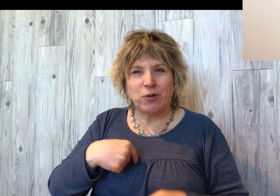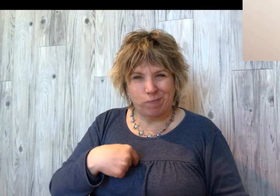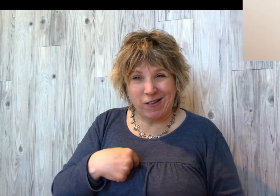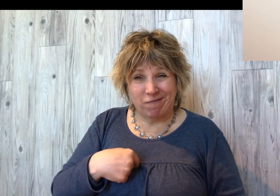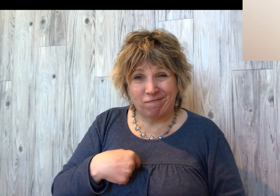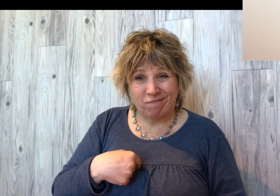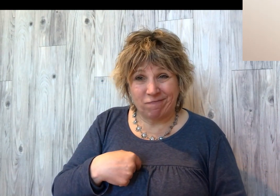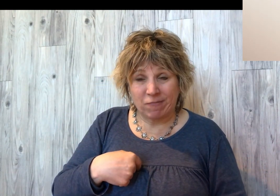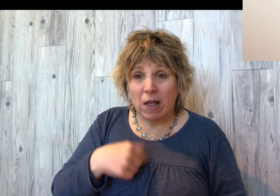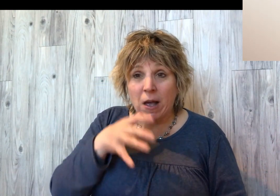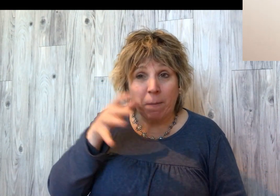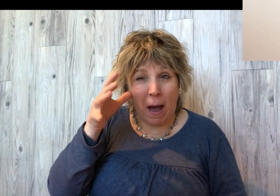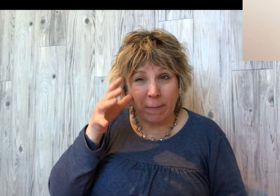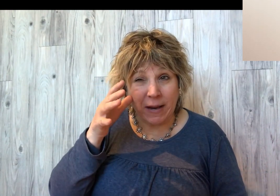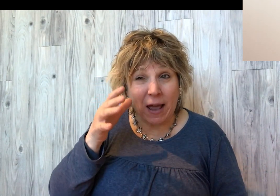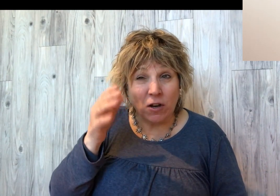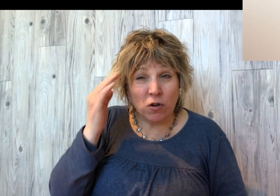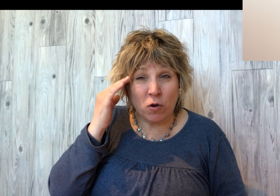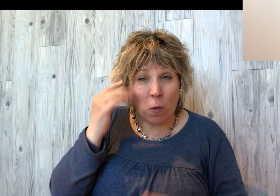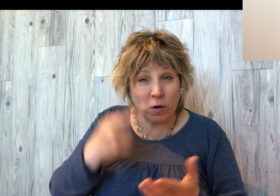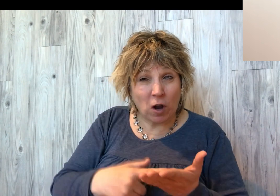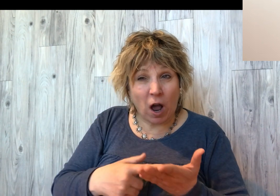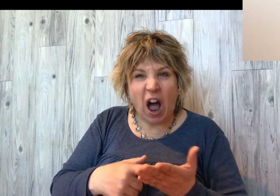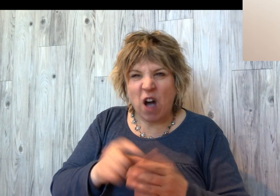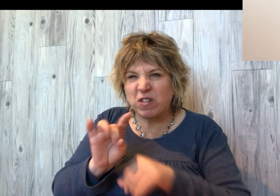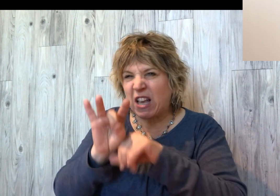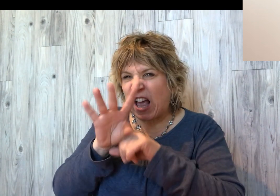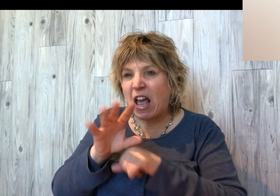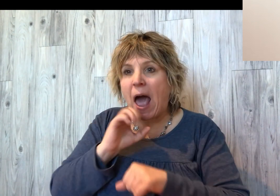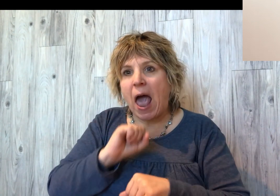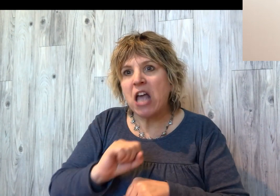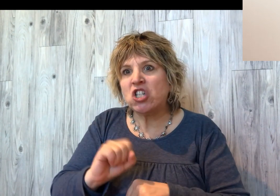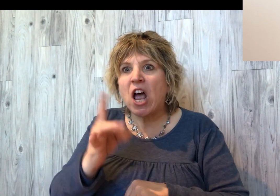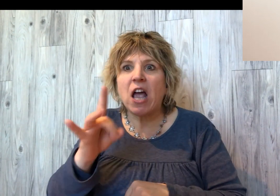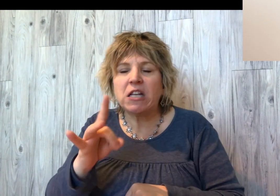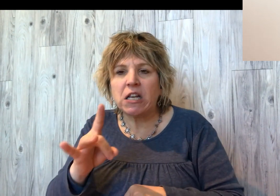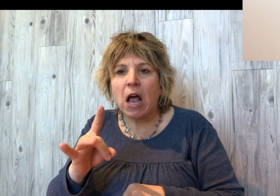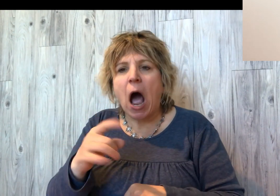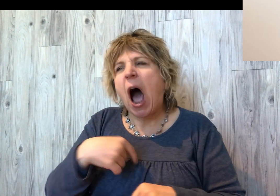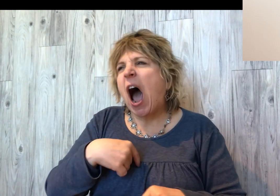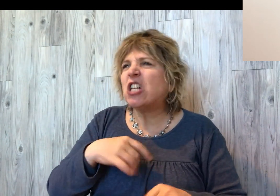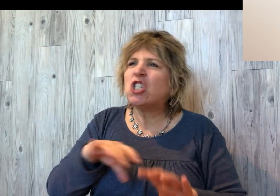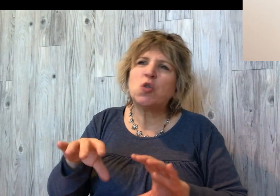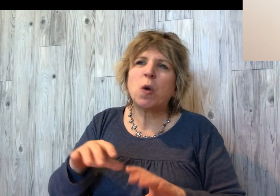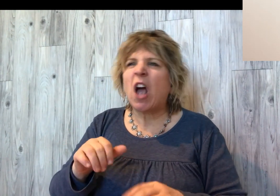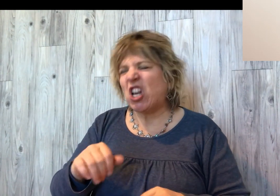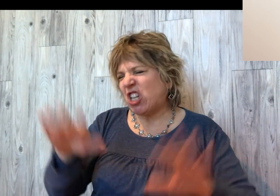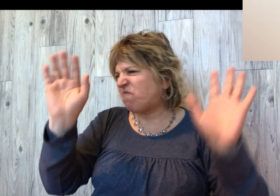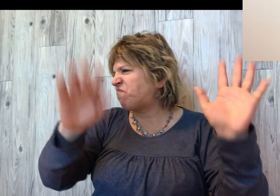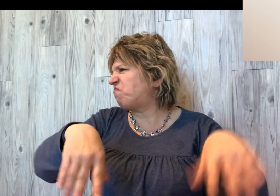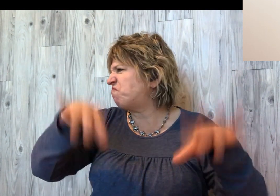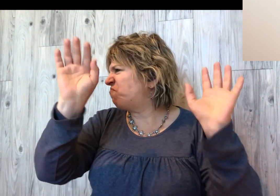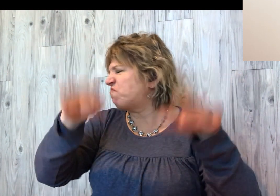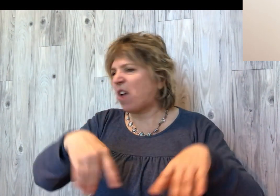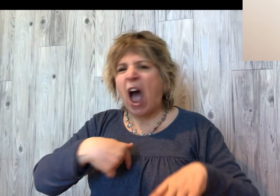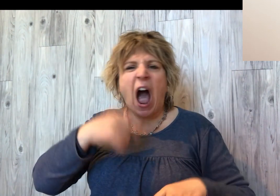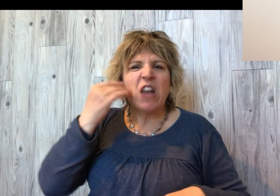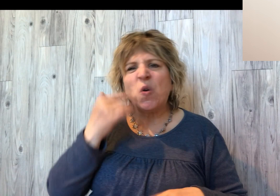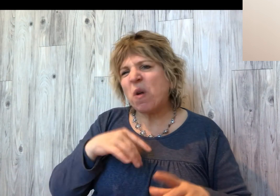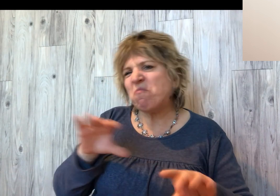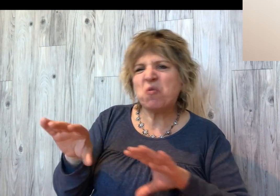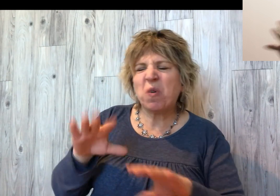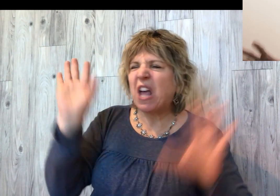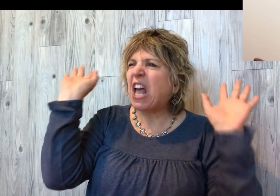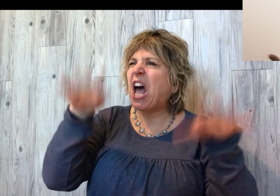me. Mom and Dad, you know what you're talking about. I got kicked out when I was 18 years of age. I'm doing what I want to do. Just chill, Mom. Just chill, Dad. I know